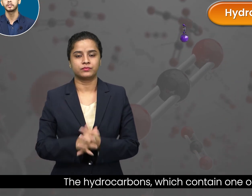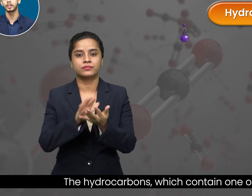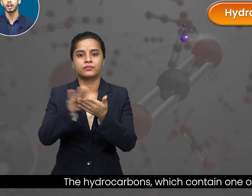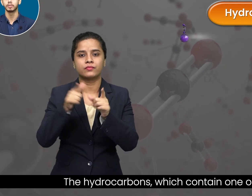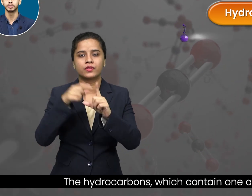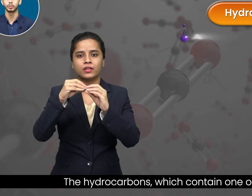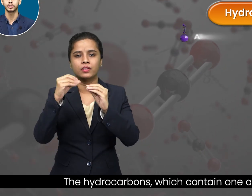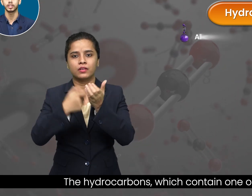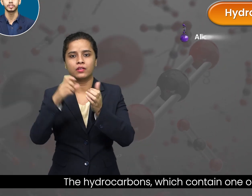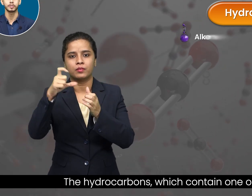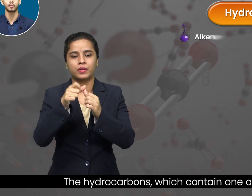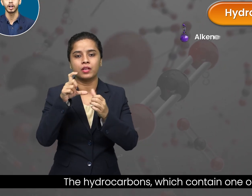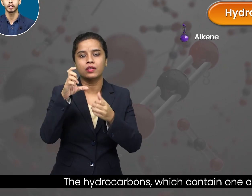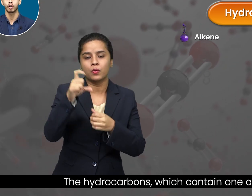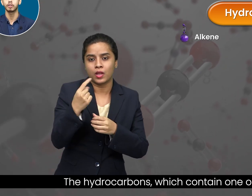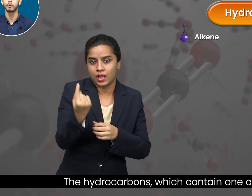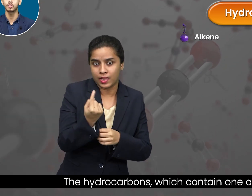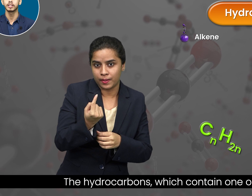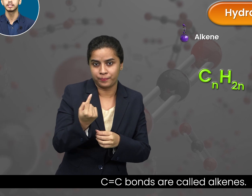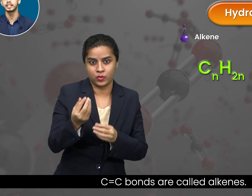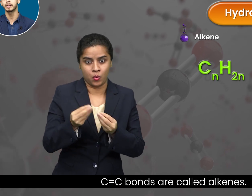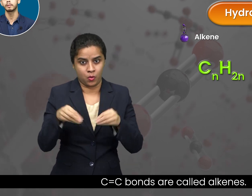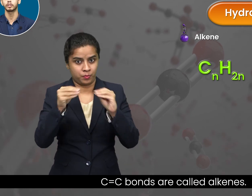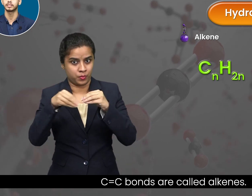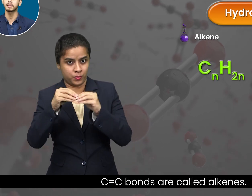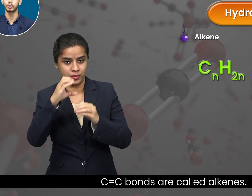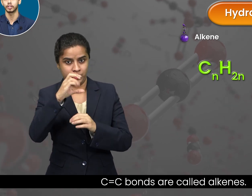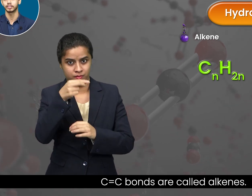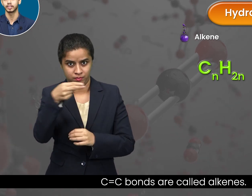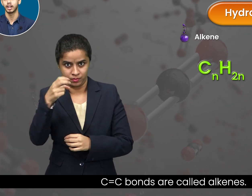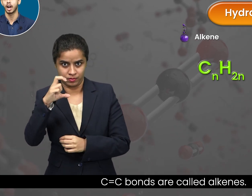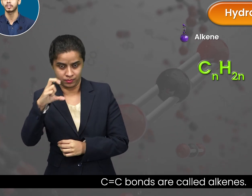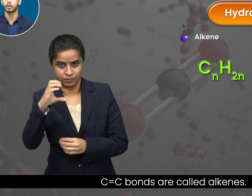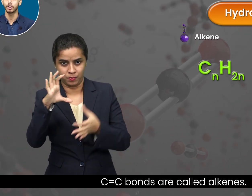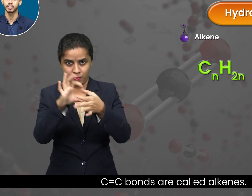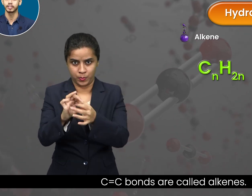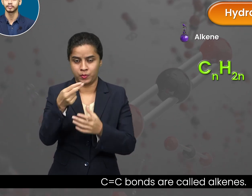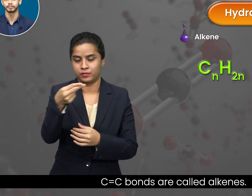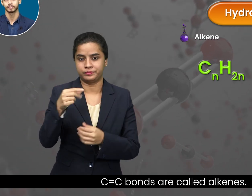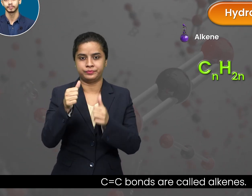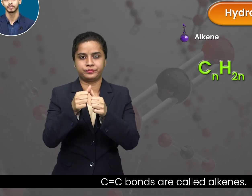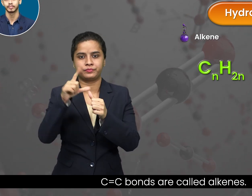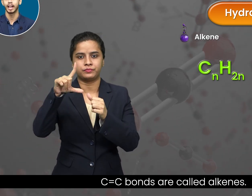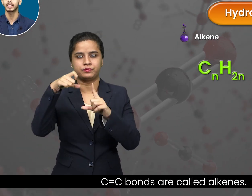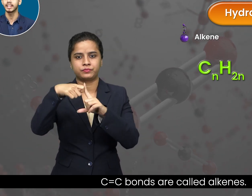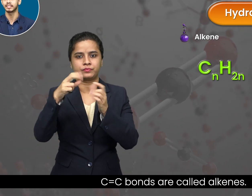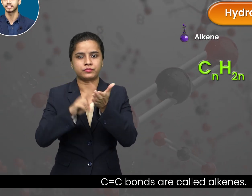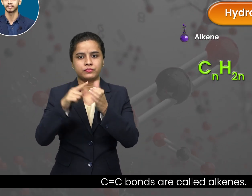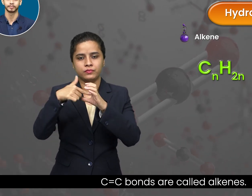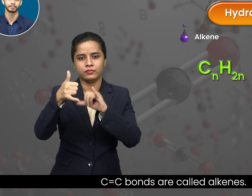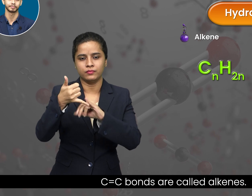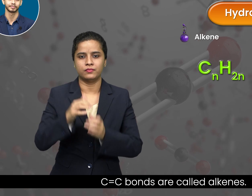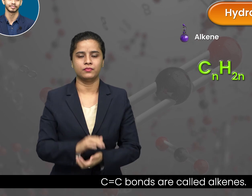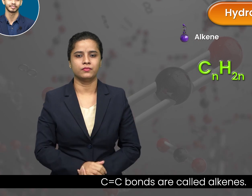The hydrocarbons which contain one or more C double bond C bonds are called